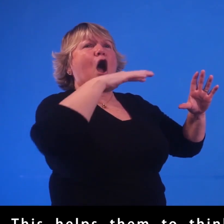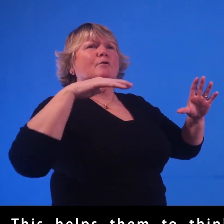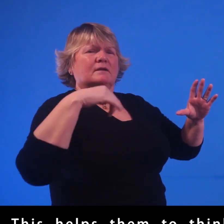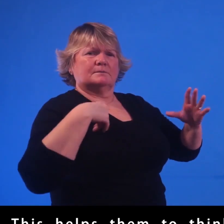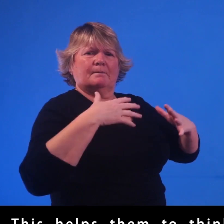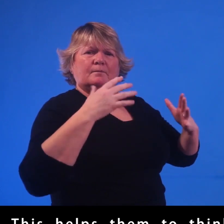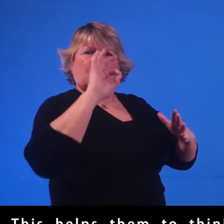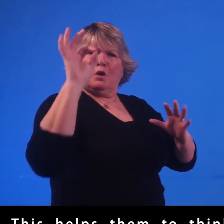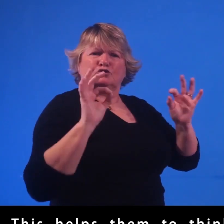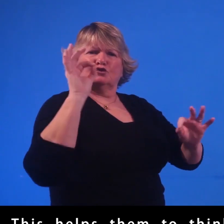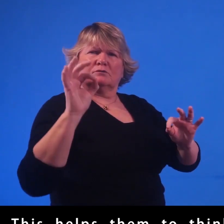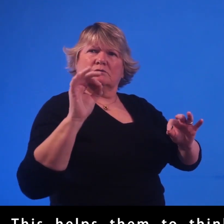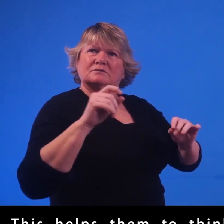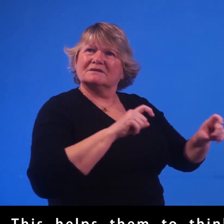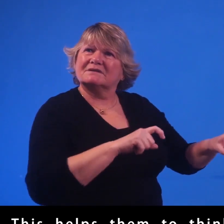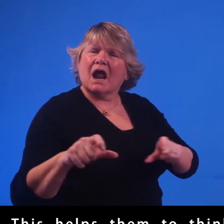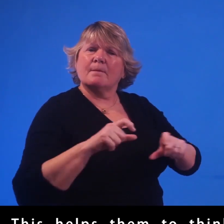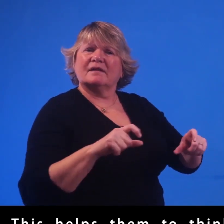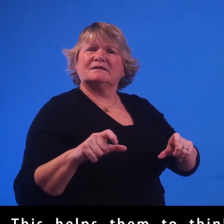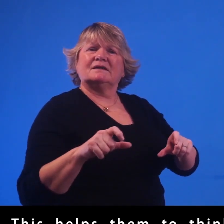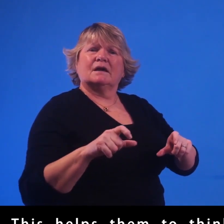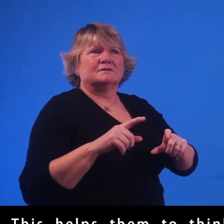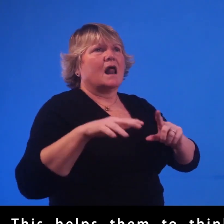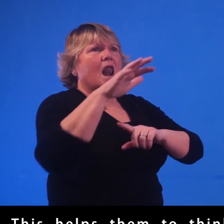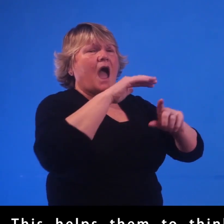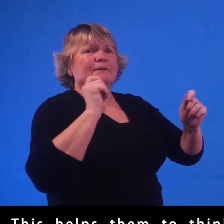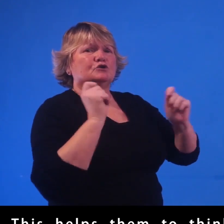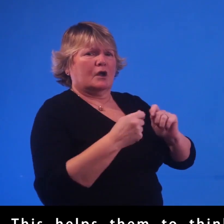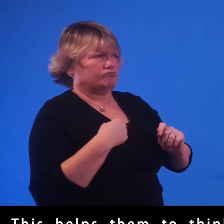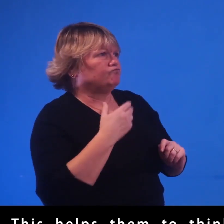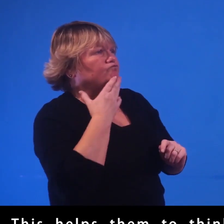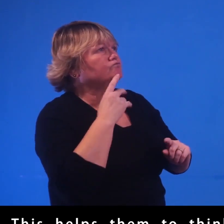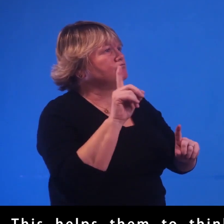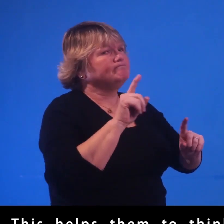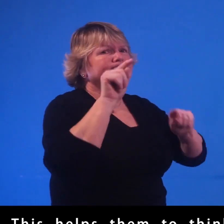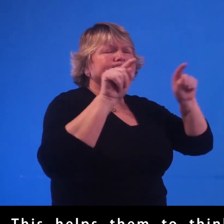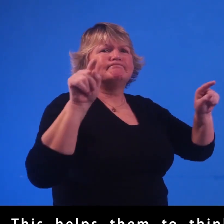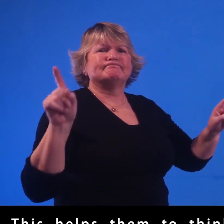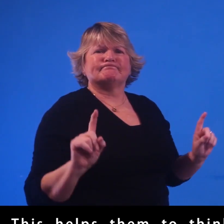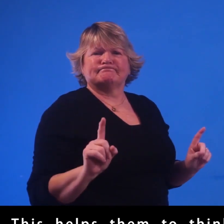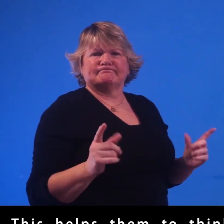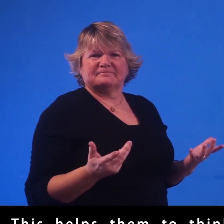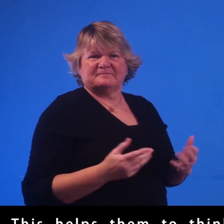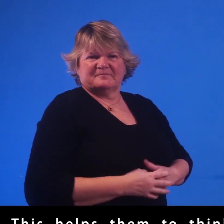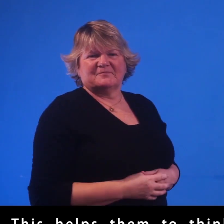This helps them to think about the bigger questions of the environment, sustainability, and climate change.